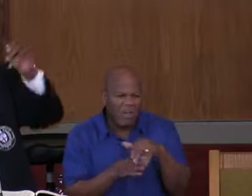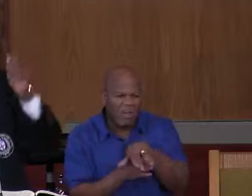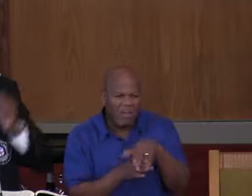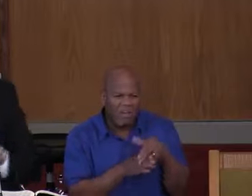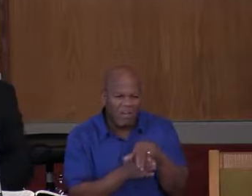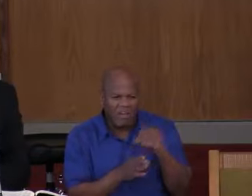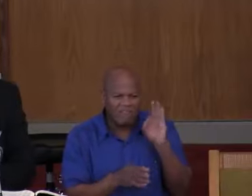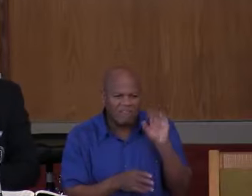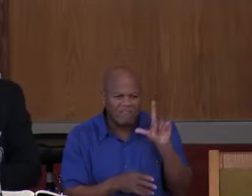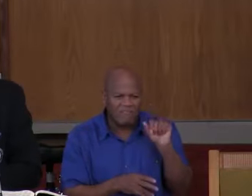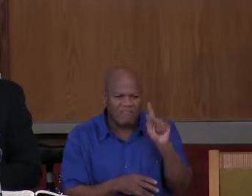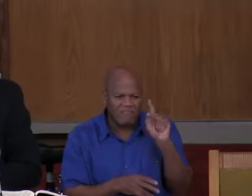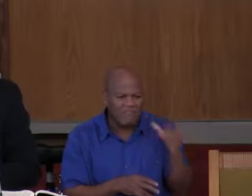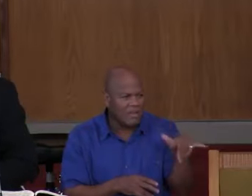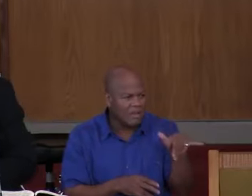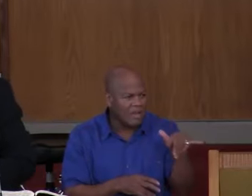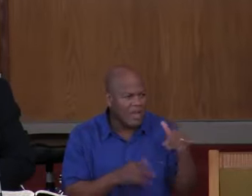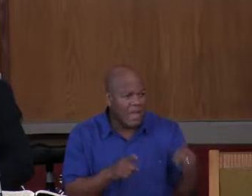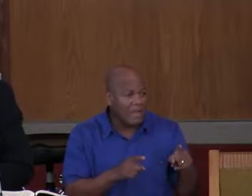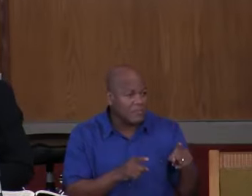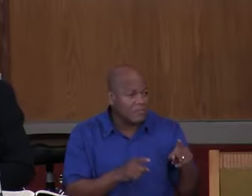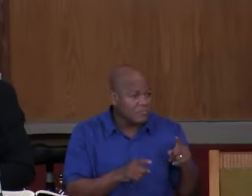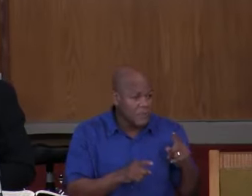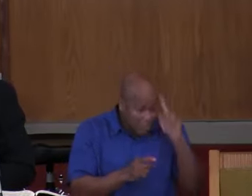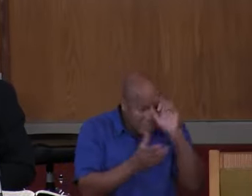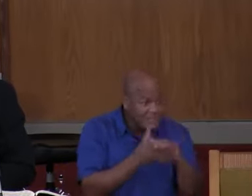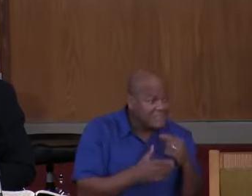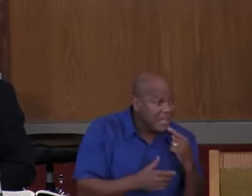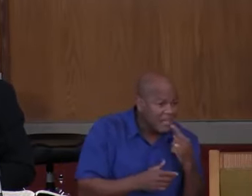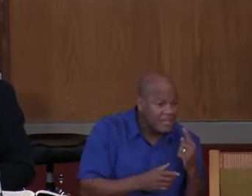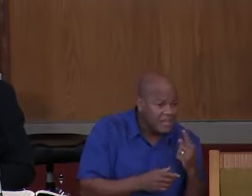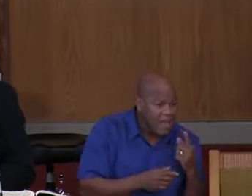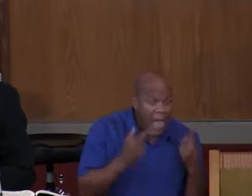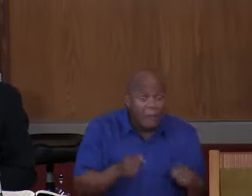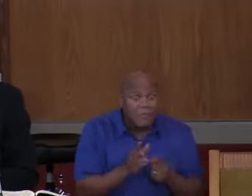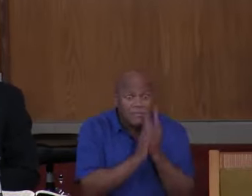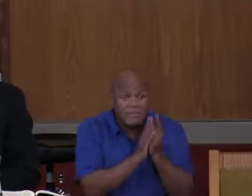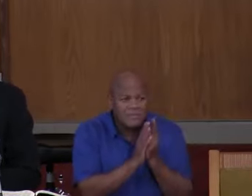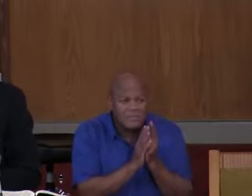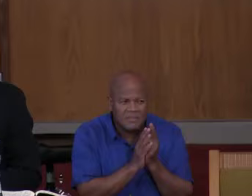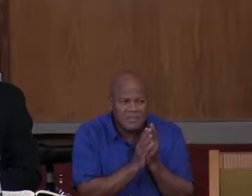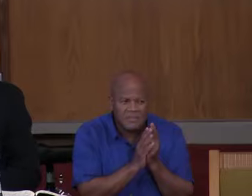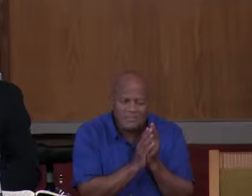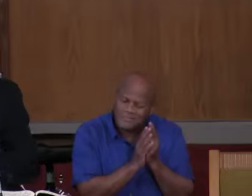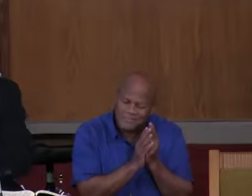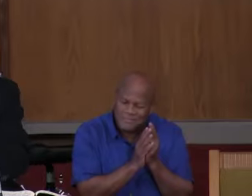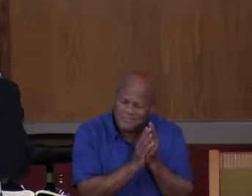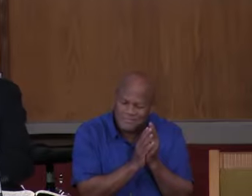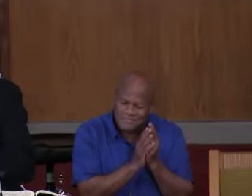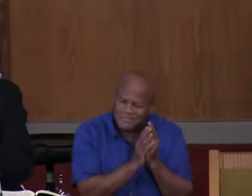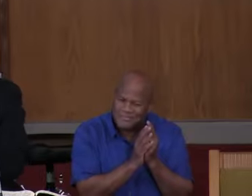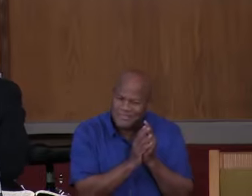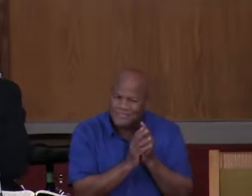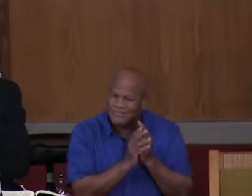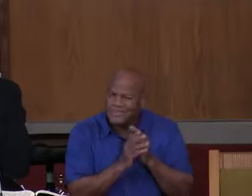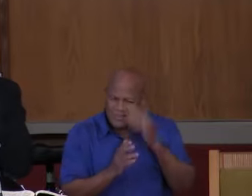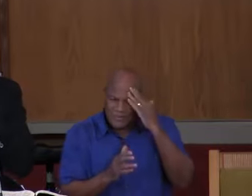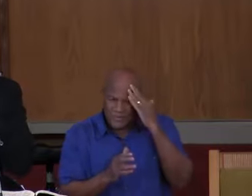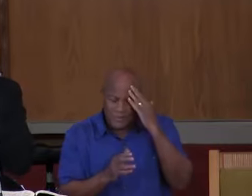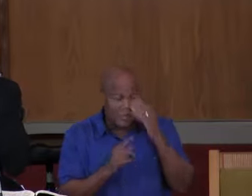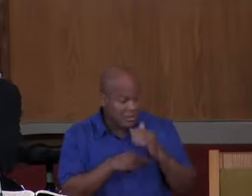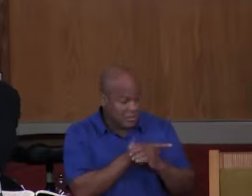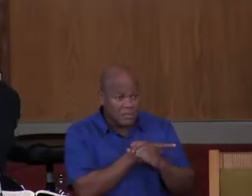say we believe, if it don't show up right away, come on somebody. But look what Caleb said. I